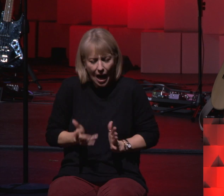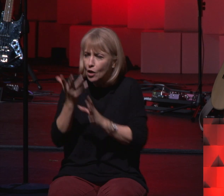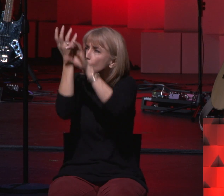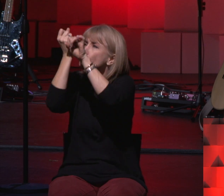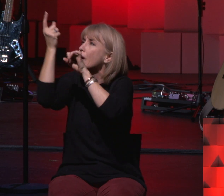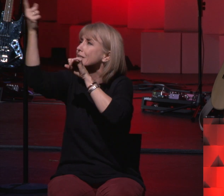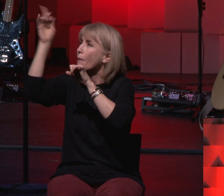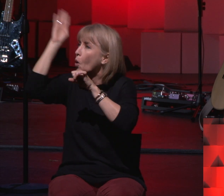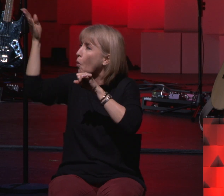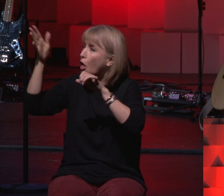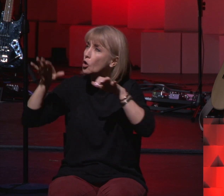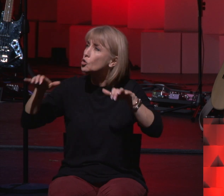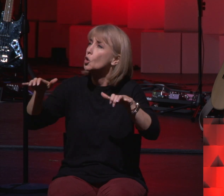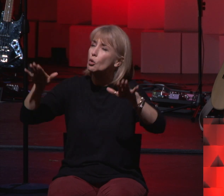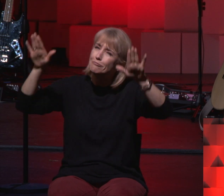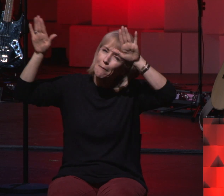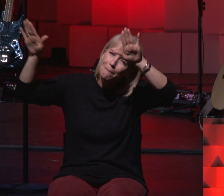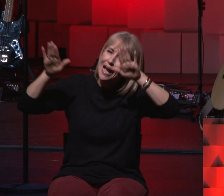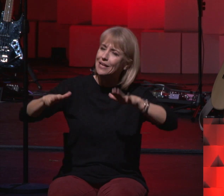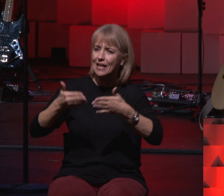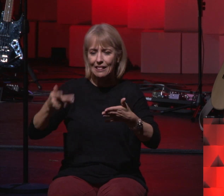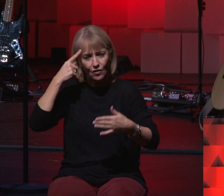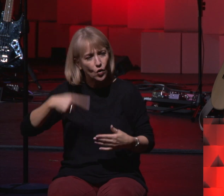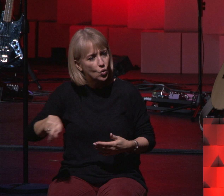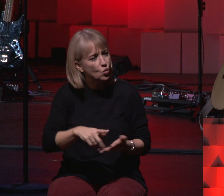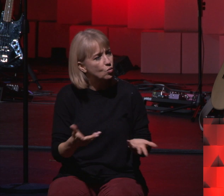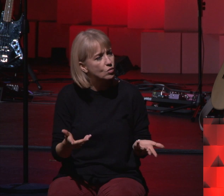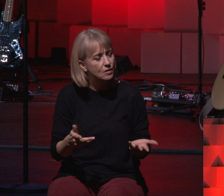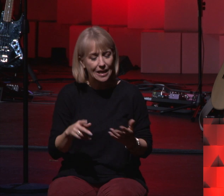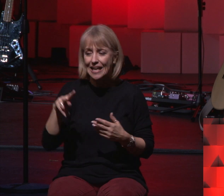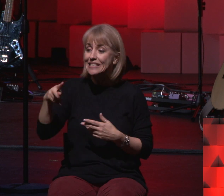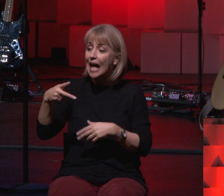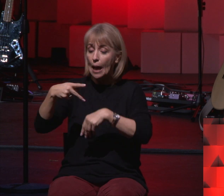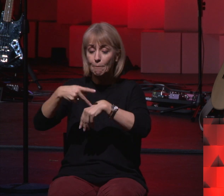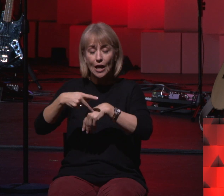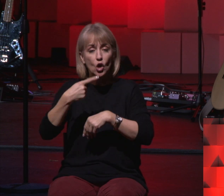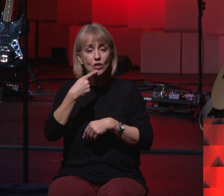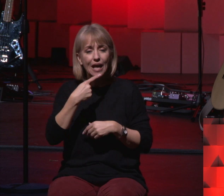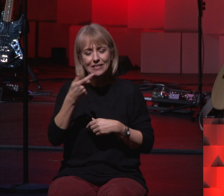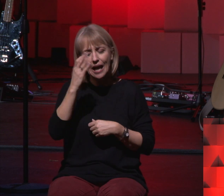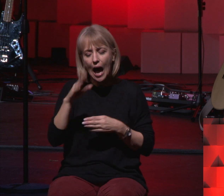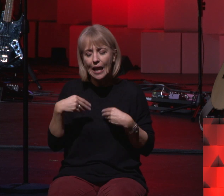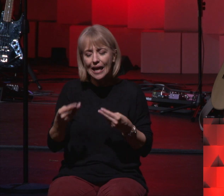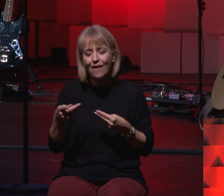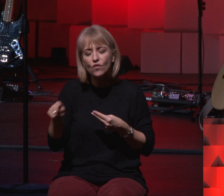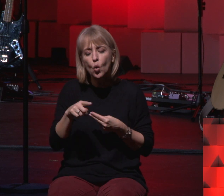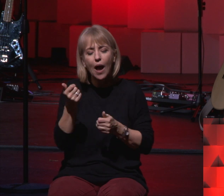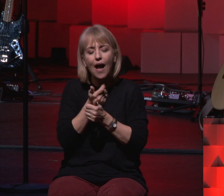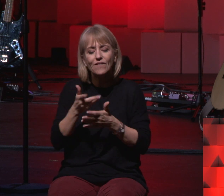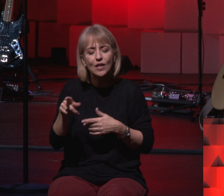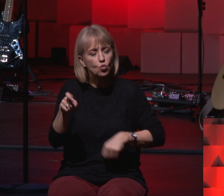can do incredible things and overwhelming odds around you. 2 Peter 1:3 says, God gives you everything that you